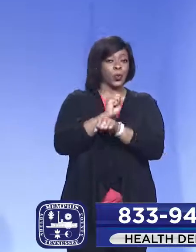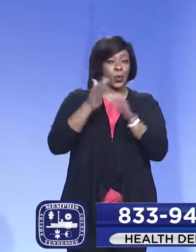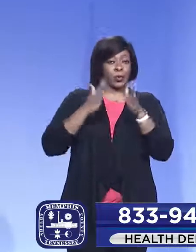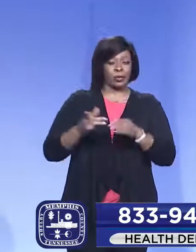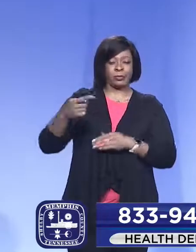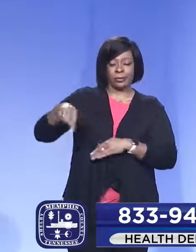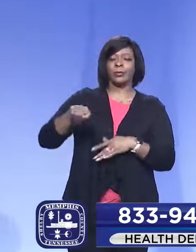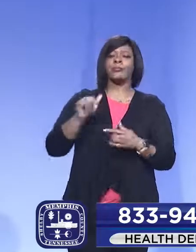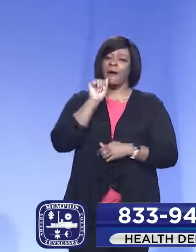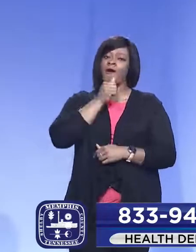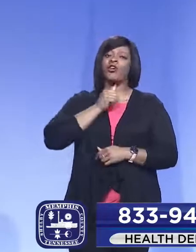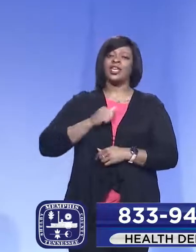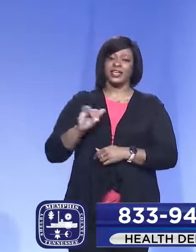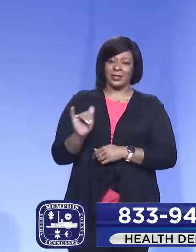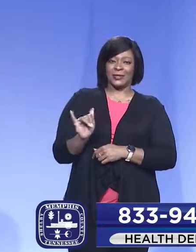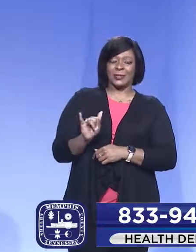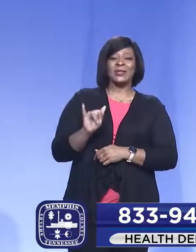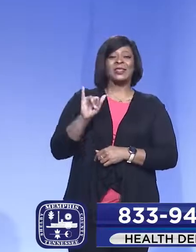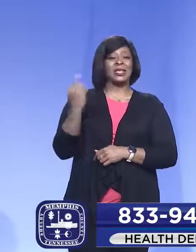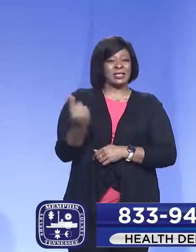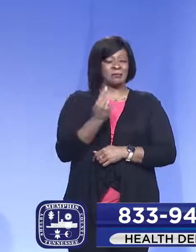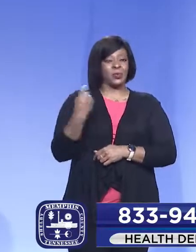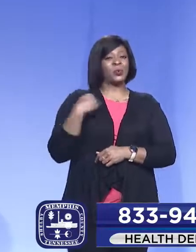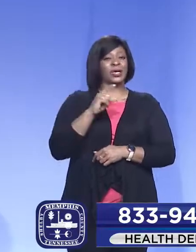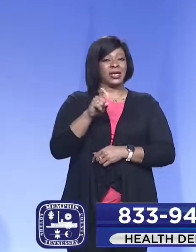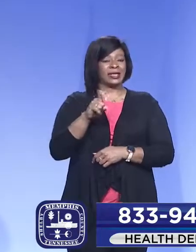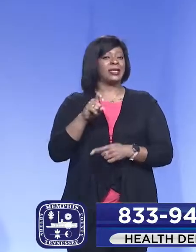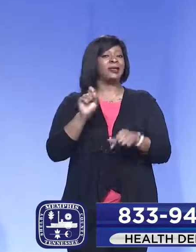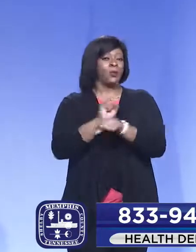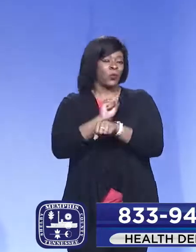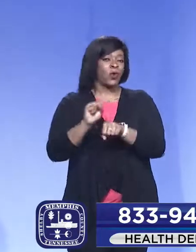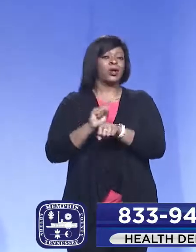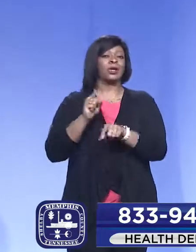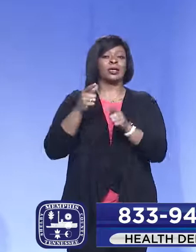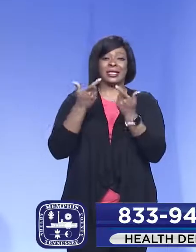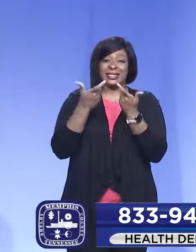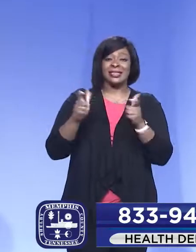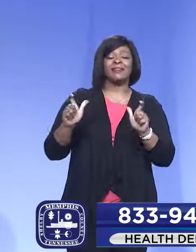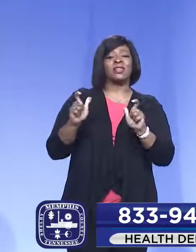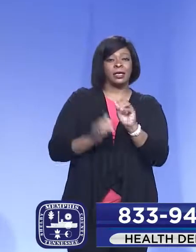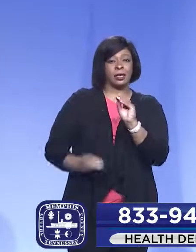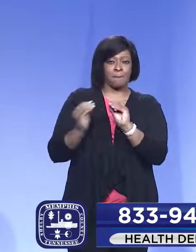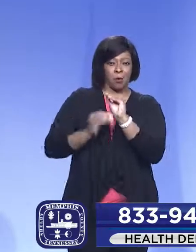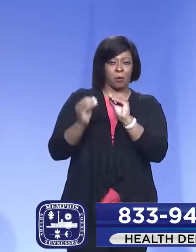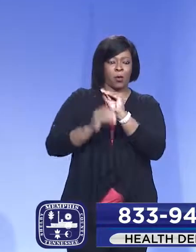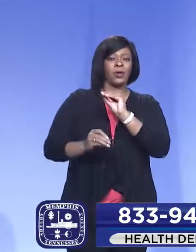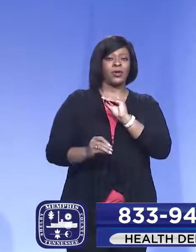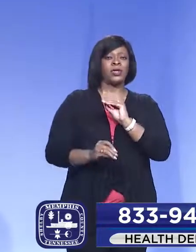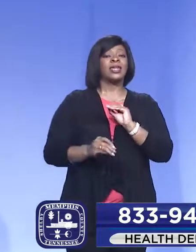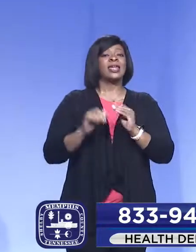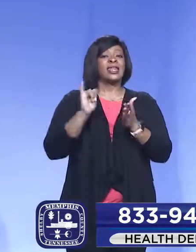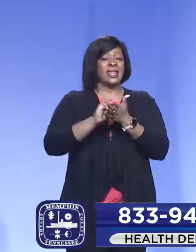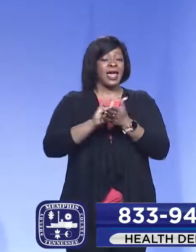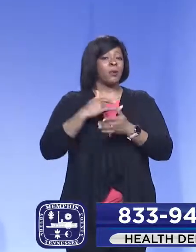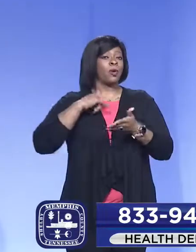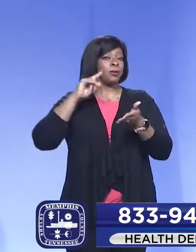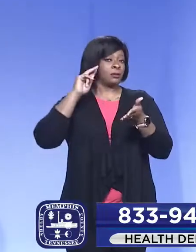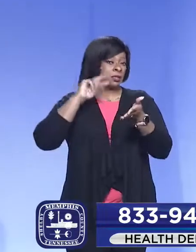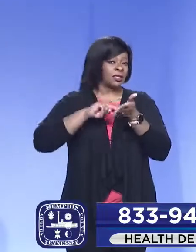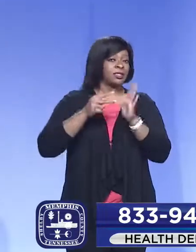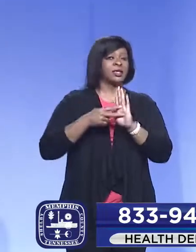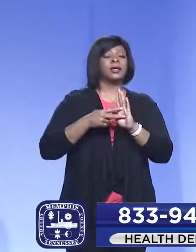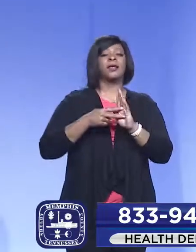are hurting, and that is something we need to work on significantly more. To that end, we intend to drive a